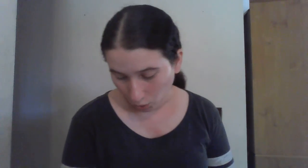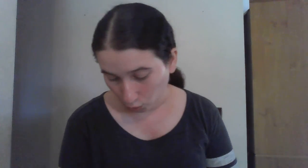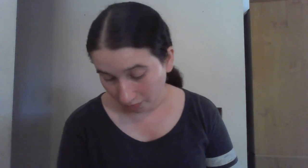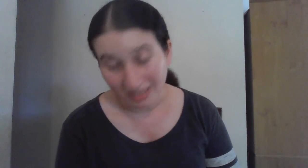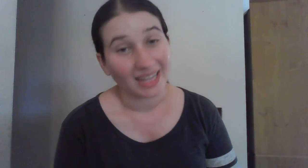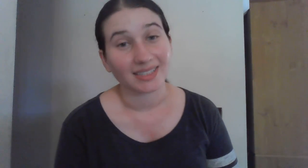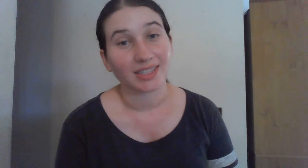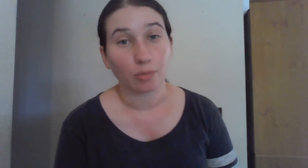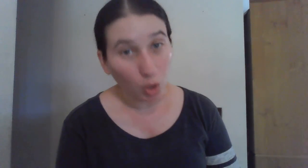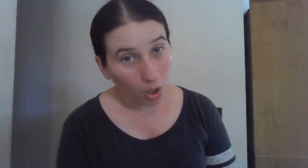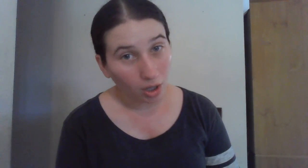The woman likes the book.